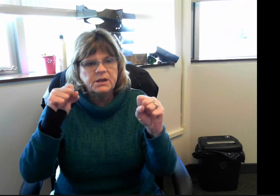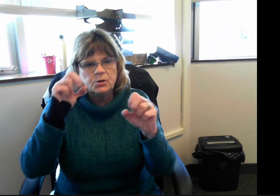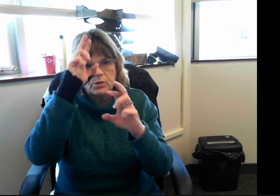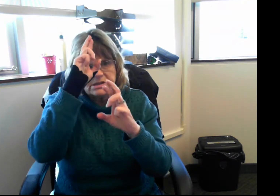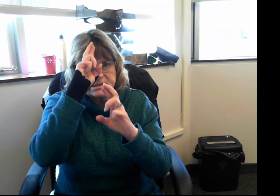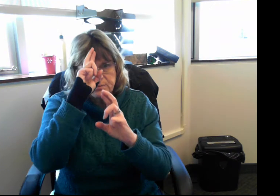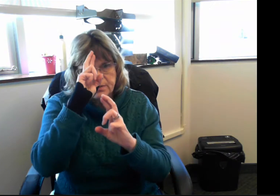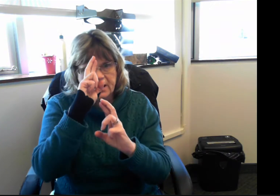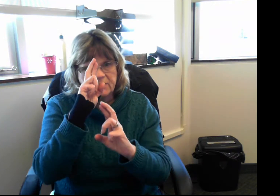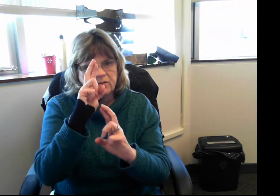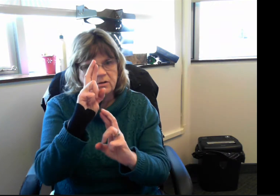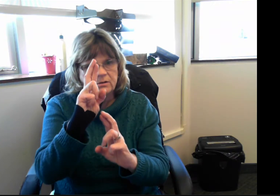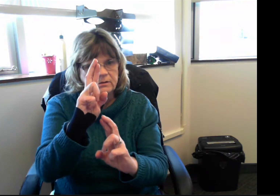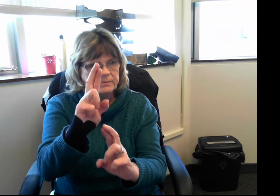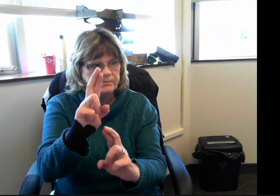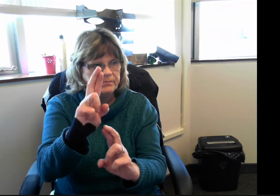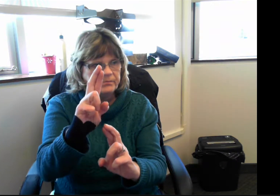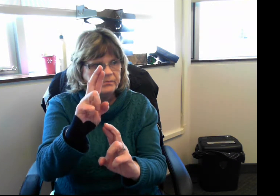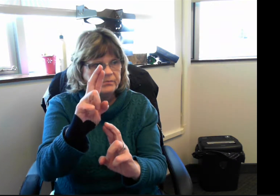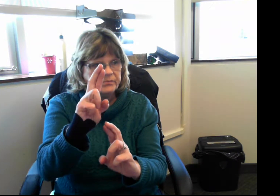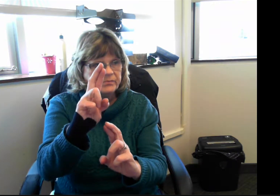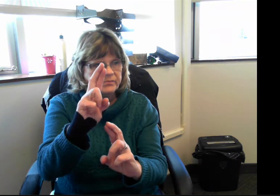be respectful,